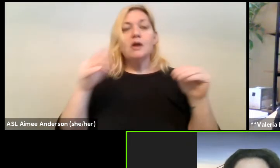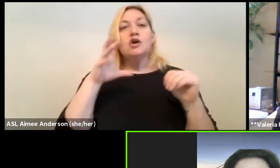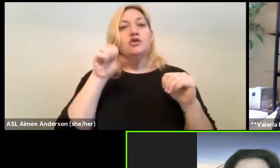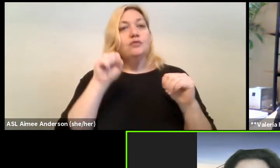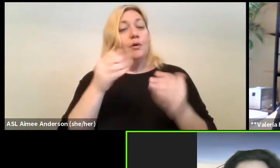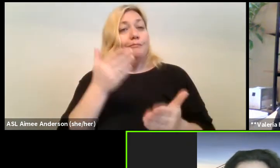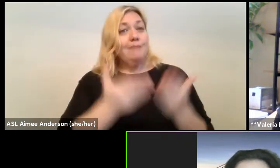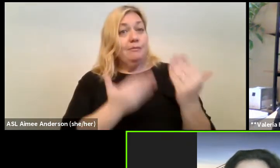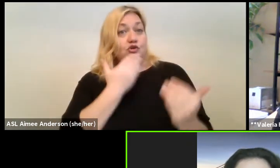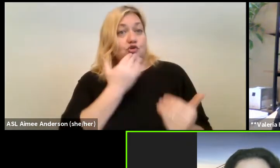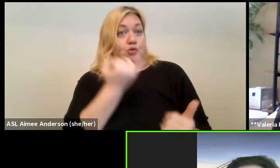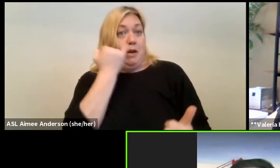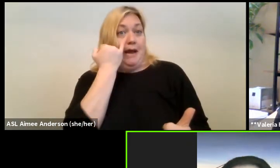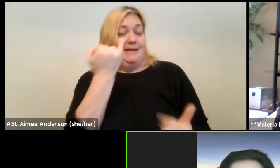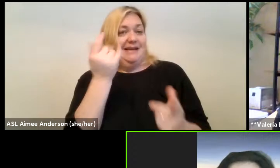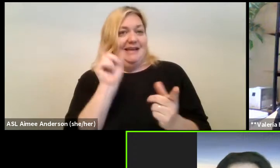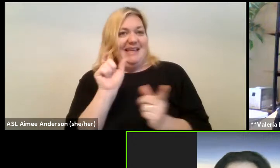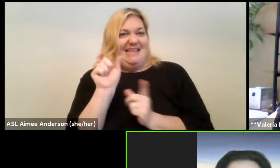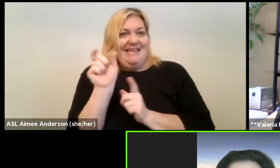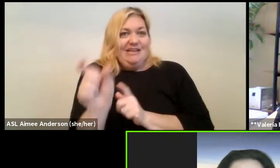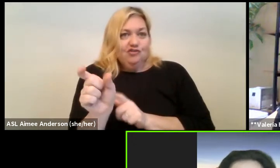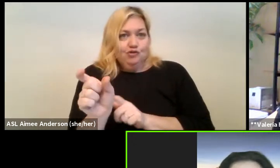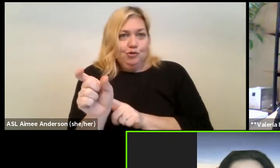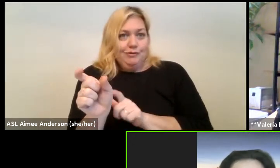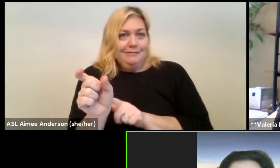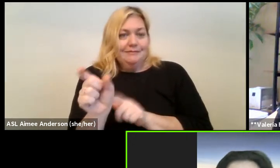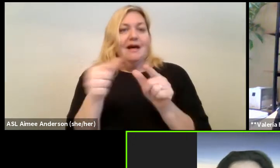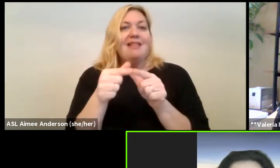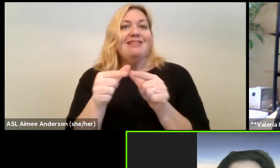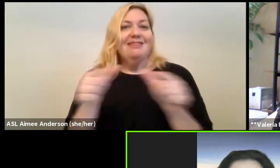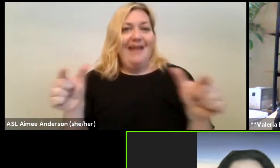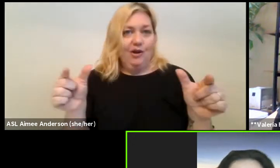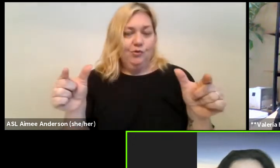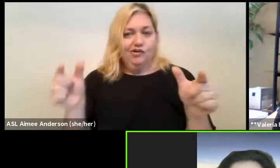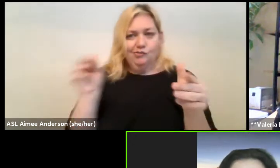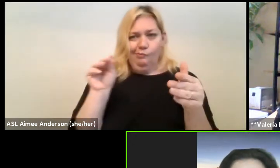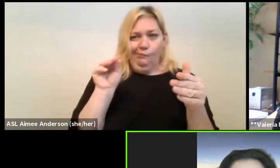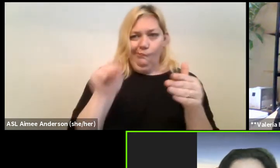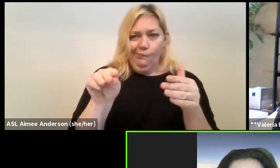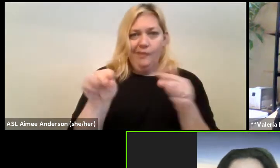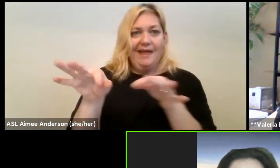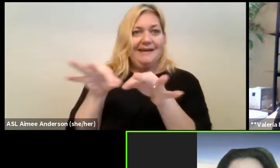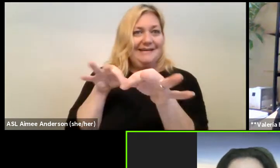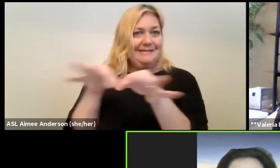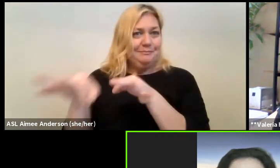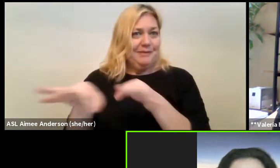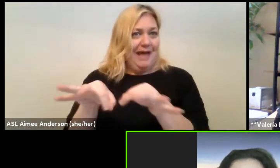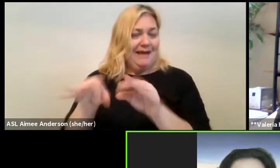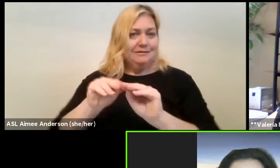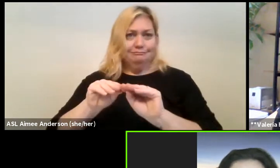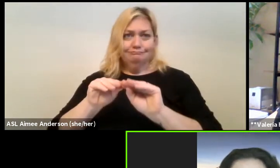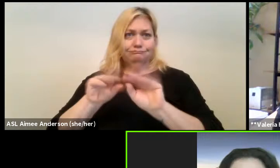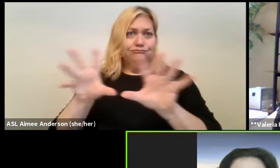idea to insert some language that explains that in plain